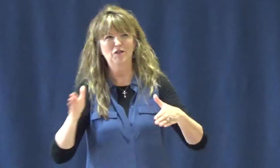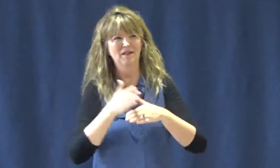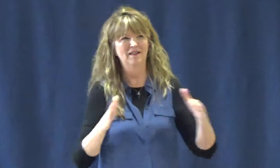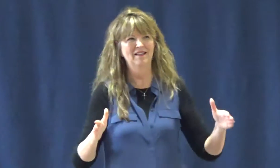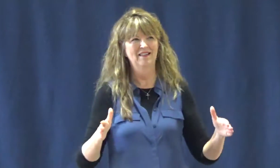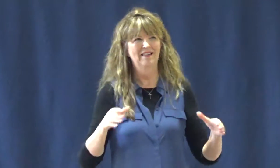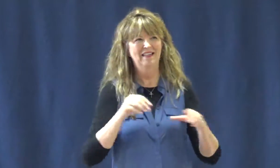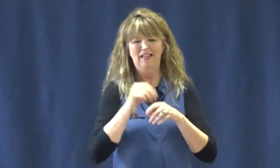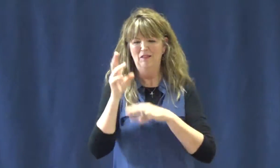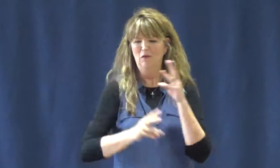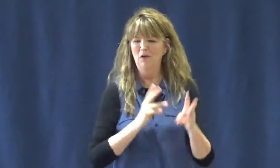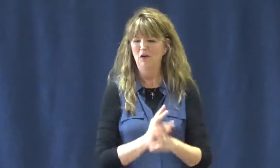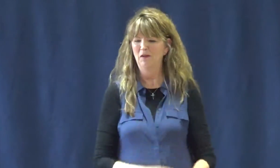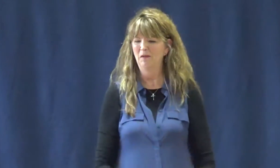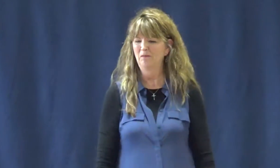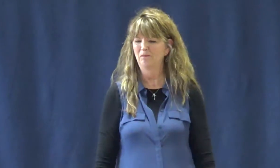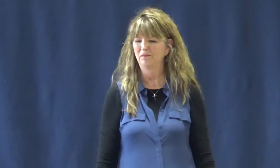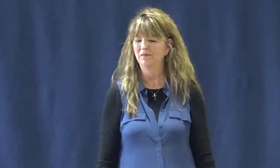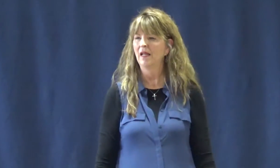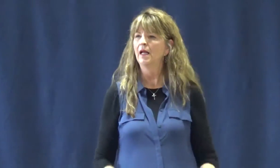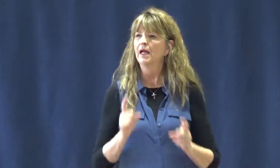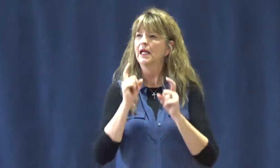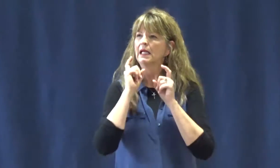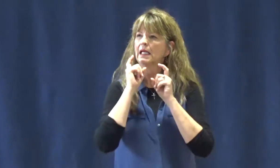caused division in the world.